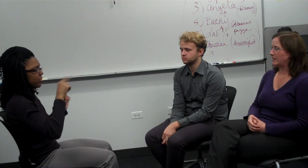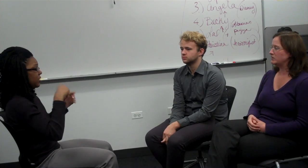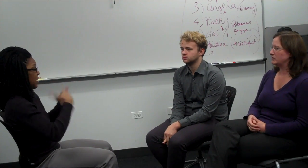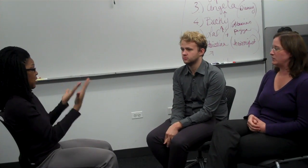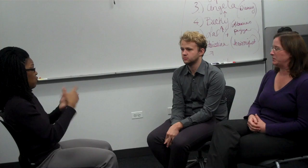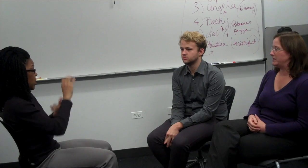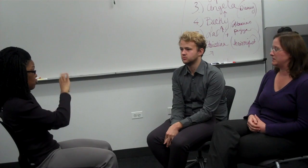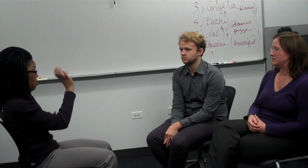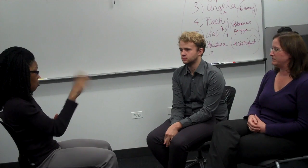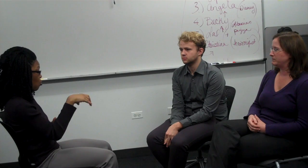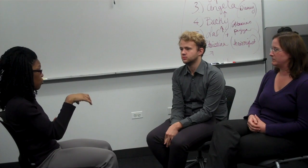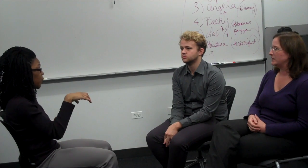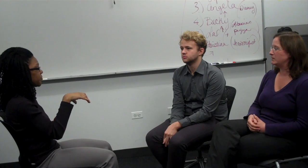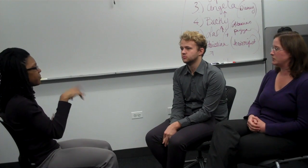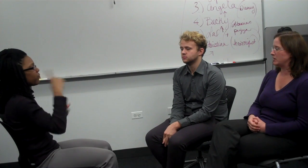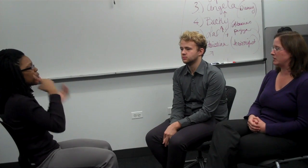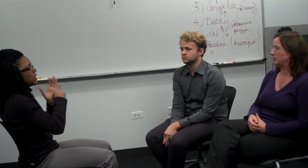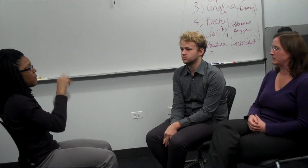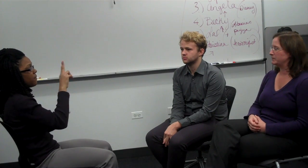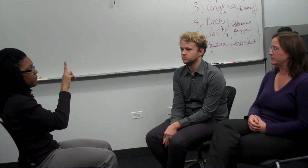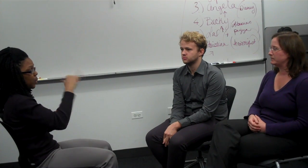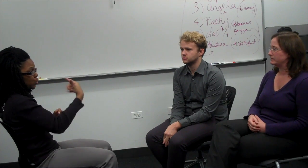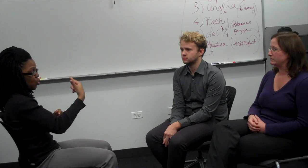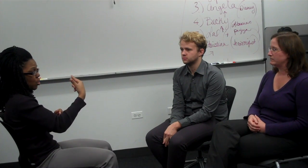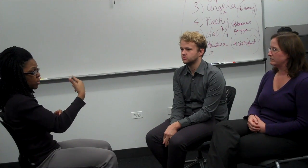I've done a few plays here in Chicago.